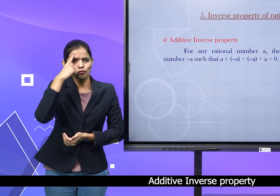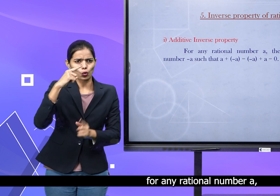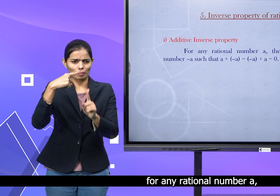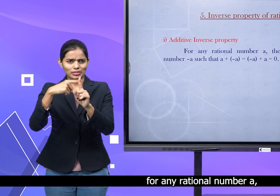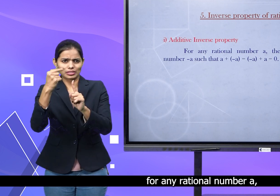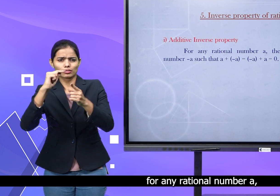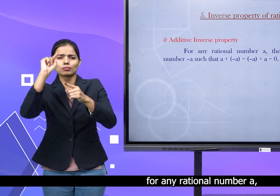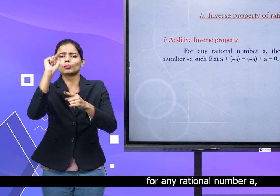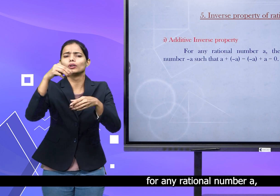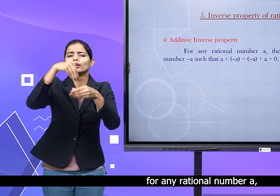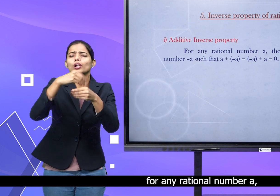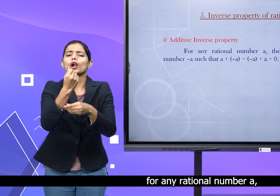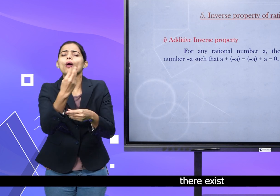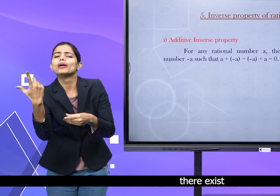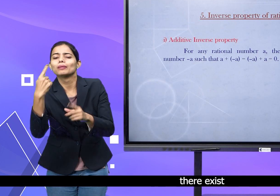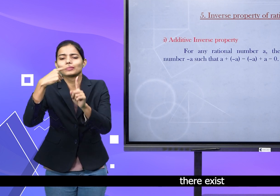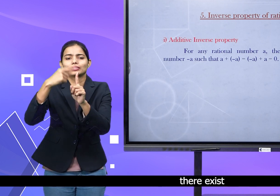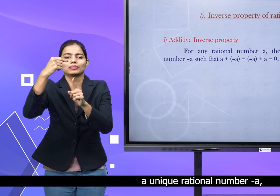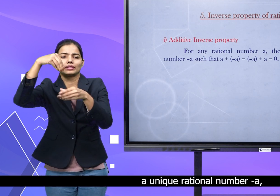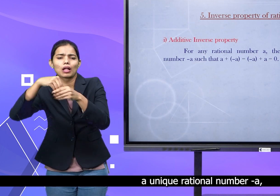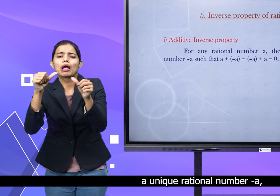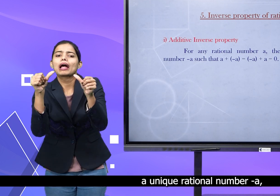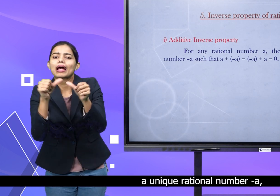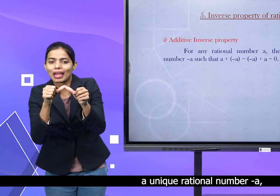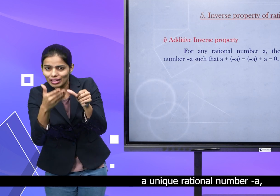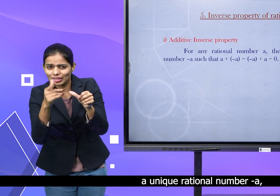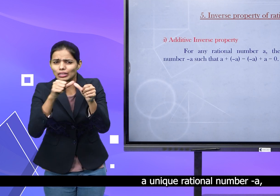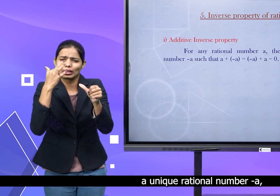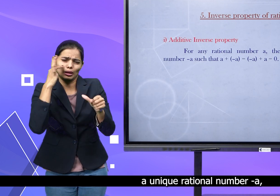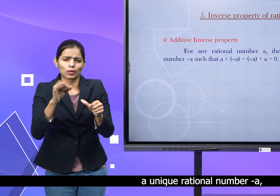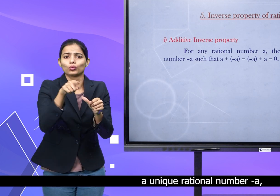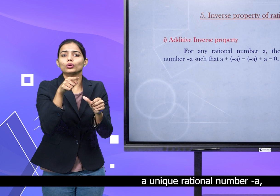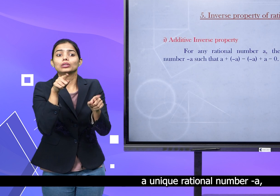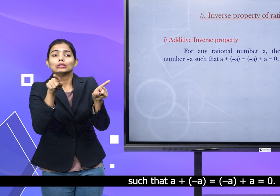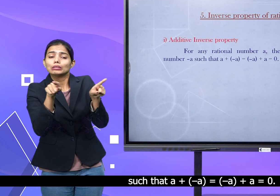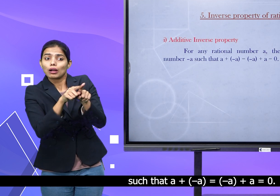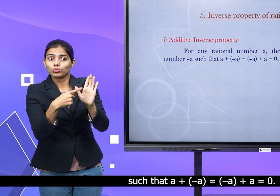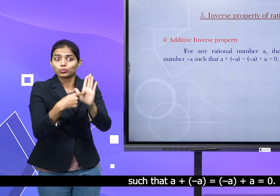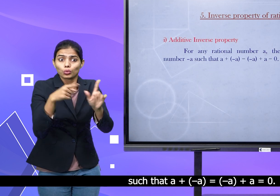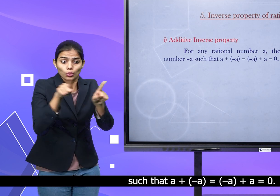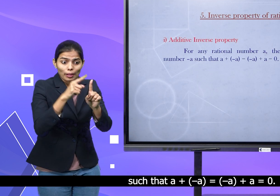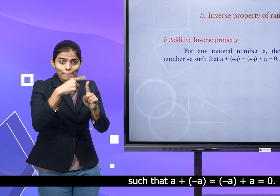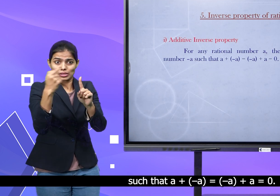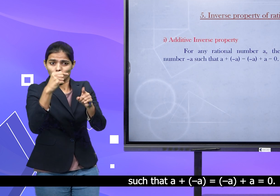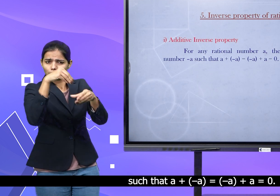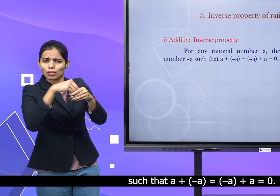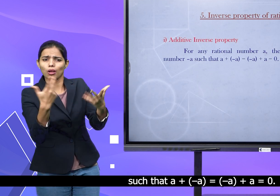For any rational number A, there exists a unique rational number minus A, such that A plus minus